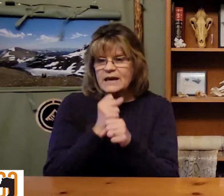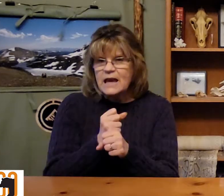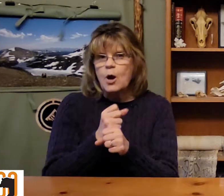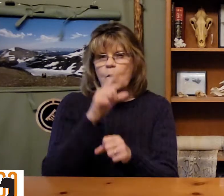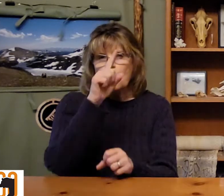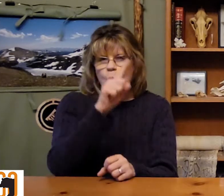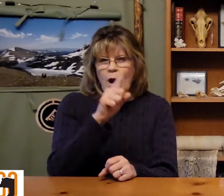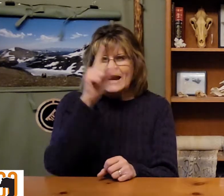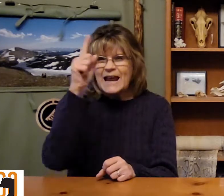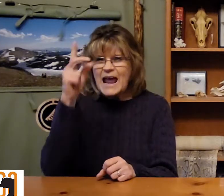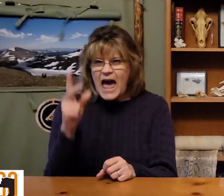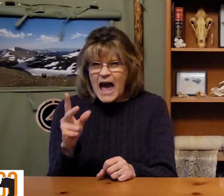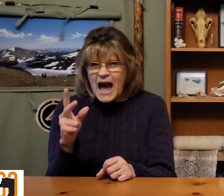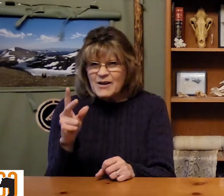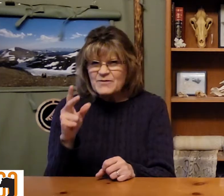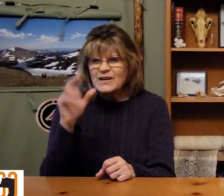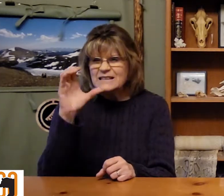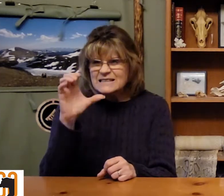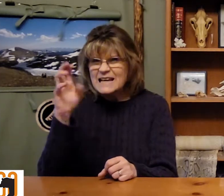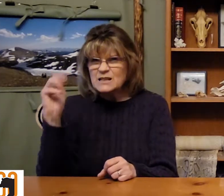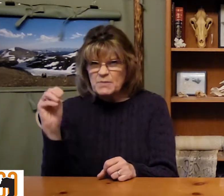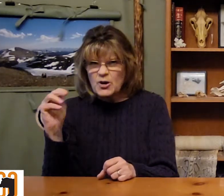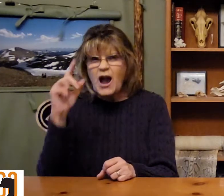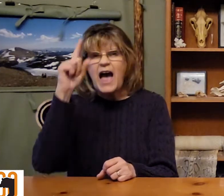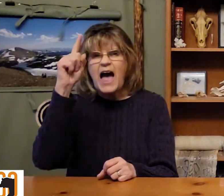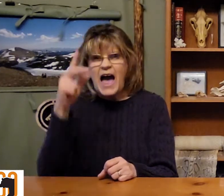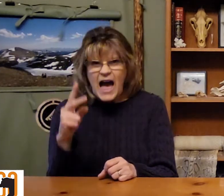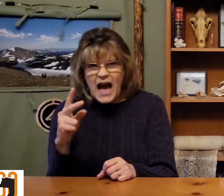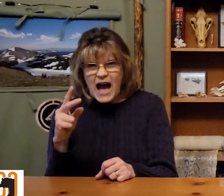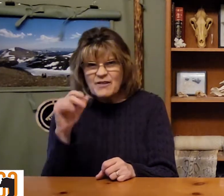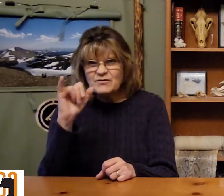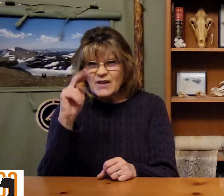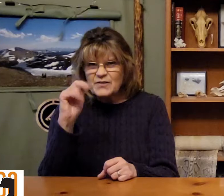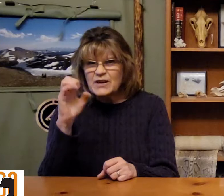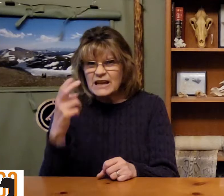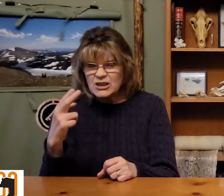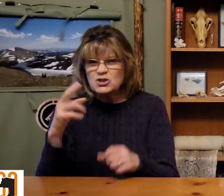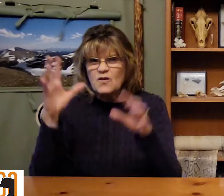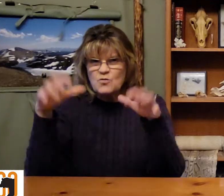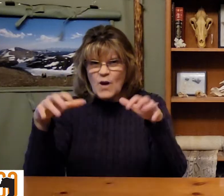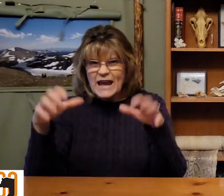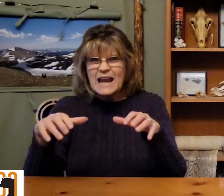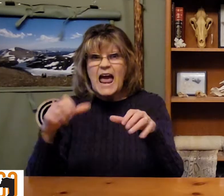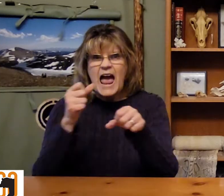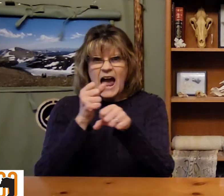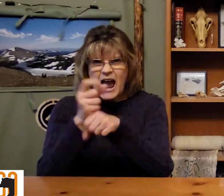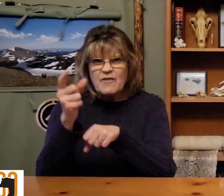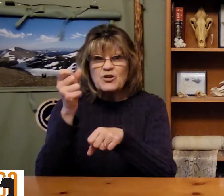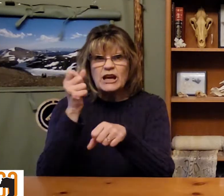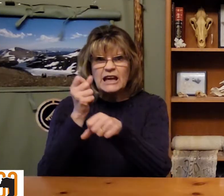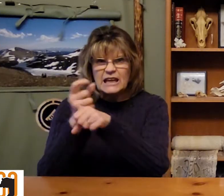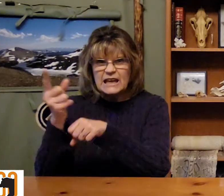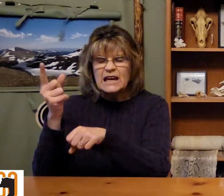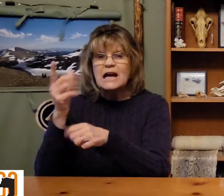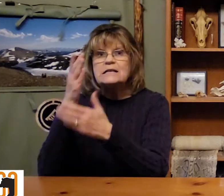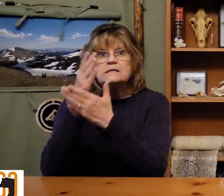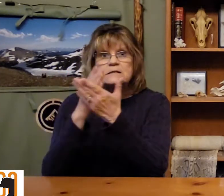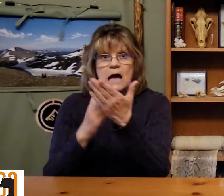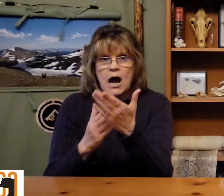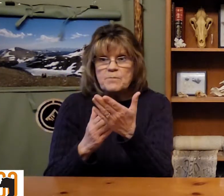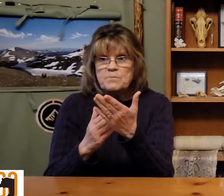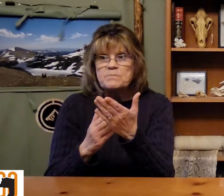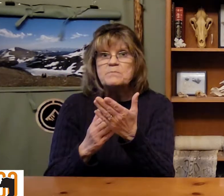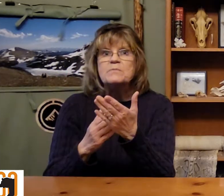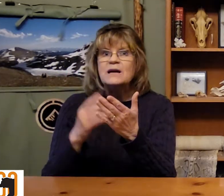1.5 centimeters, or just half an inch, of rain each year. And some years they can get no